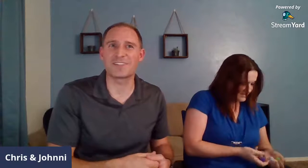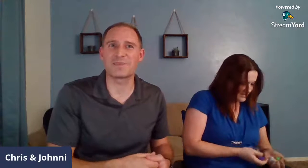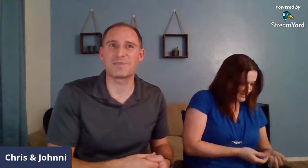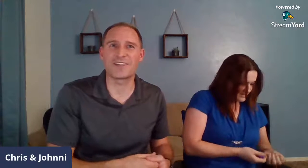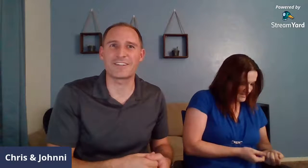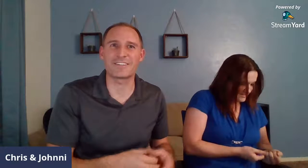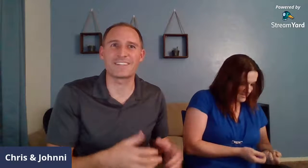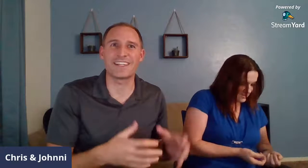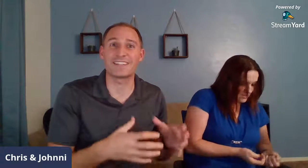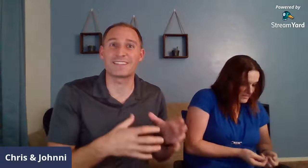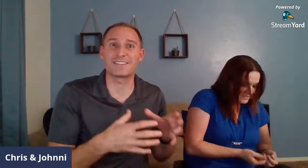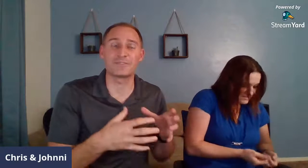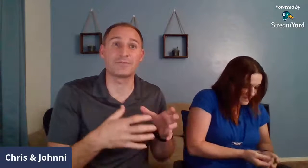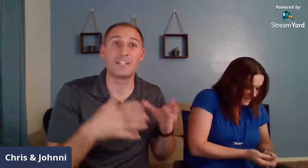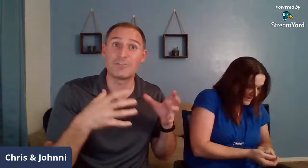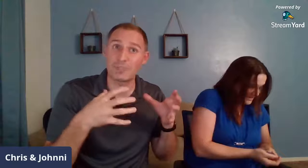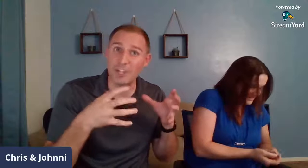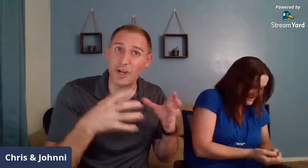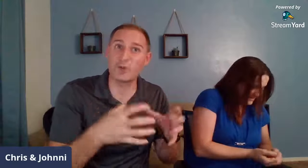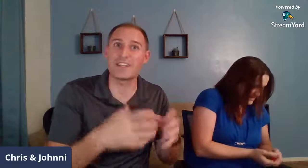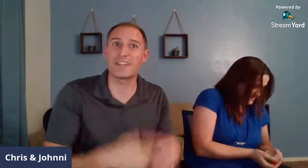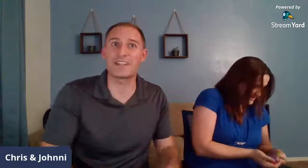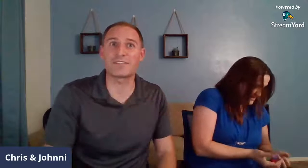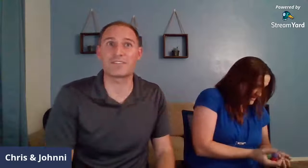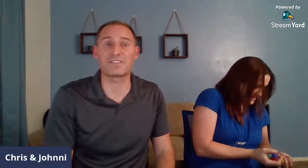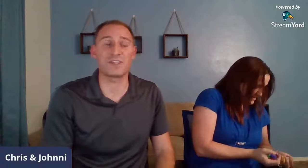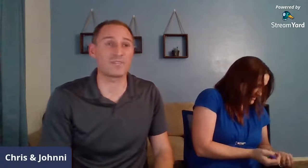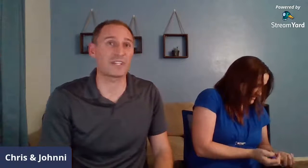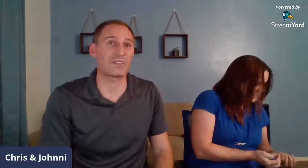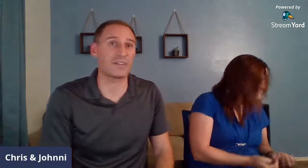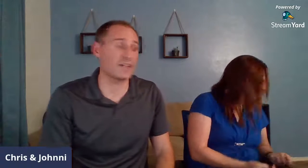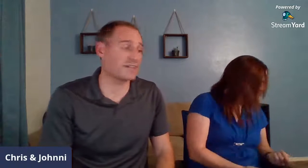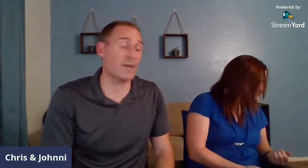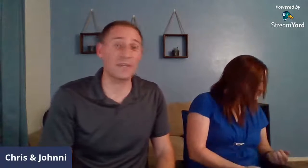bit better and to really hone in on a certain subject or topic.